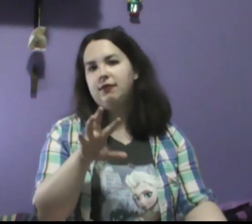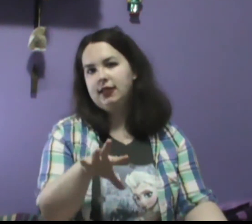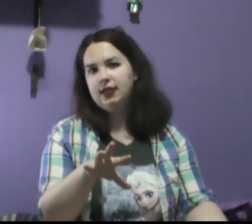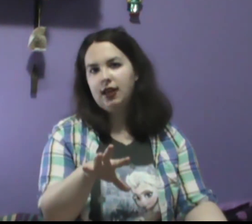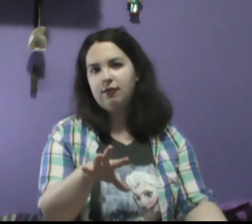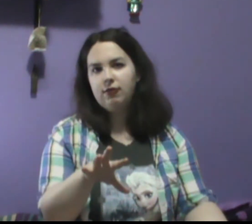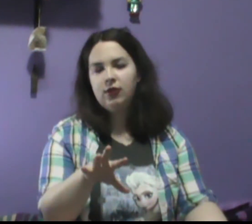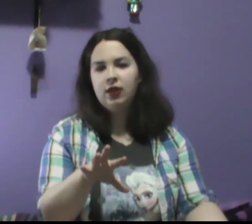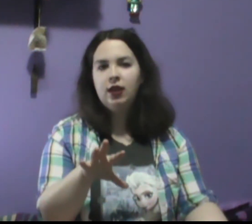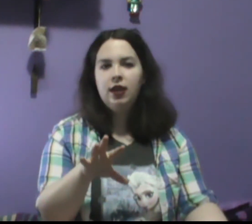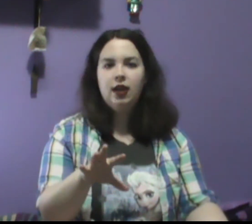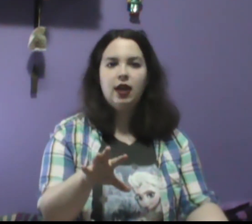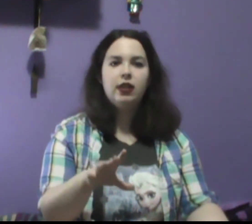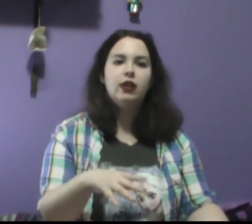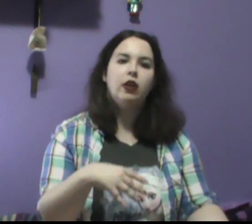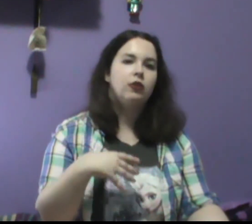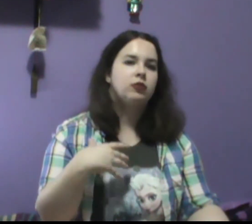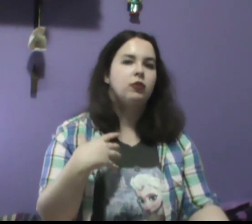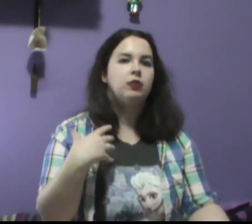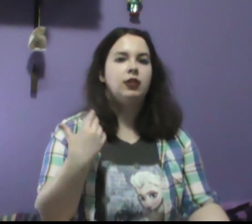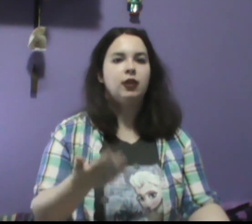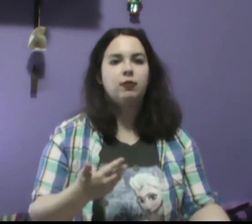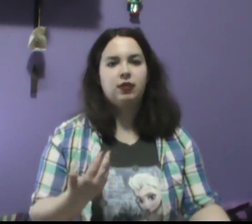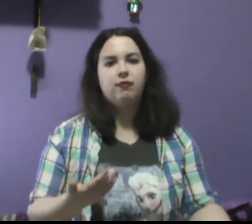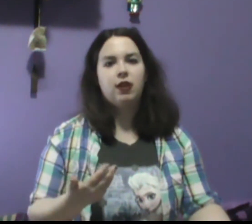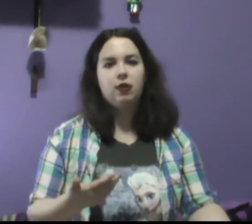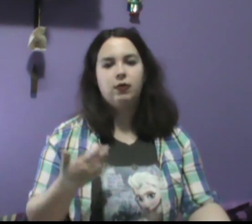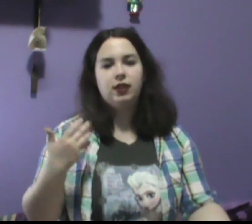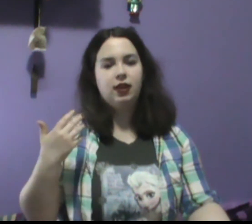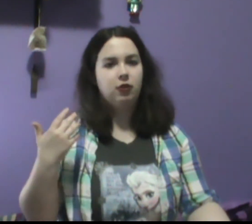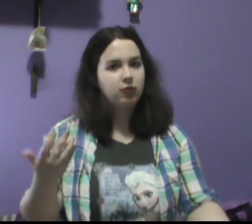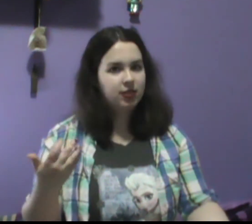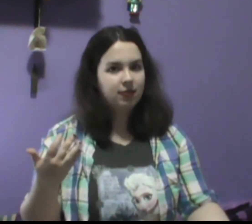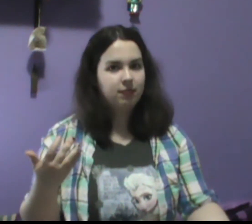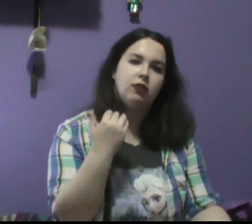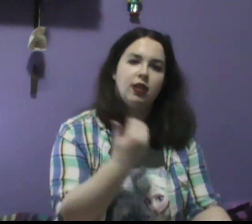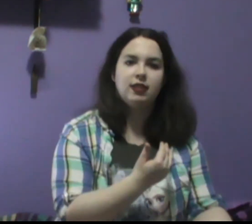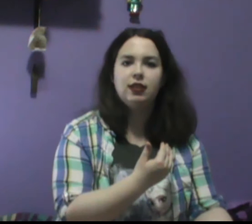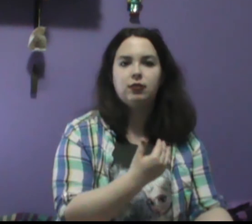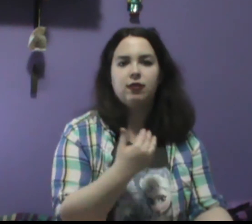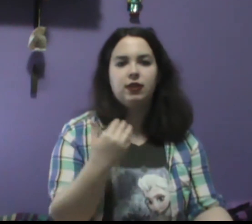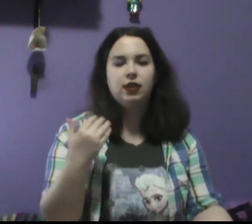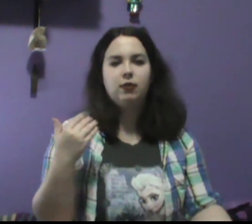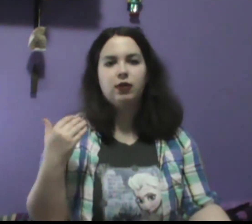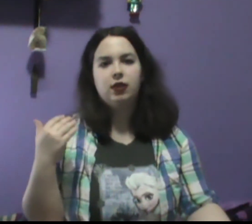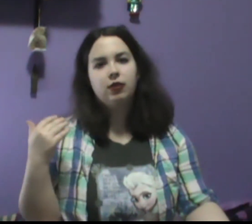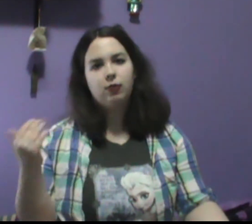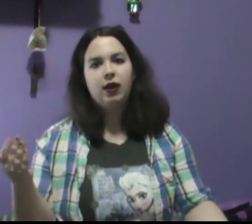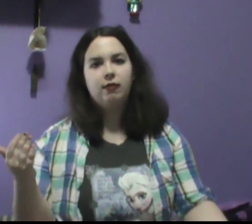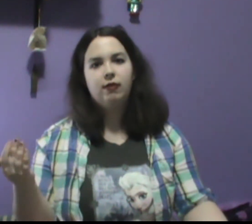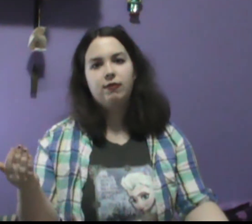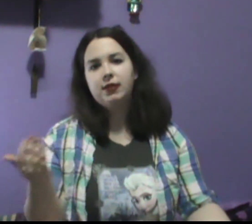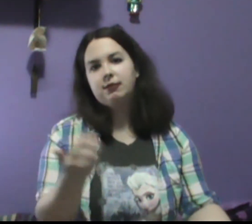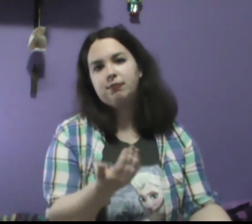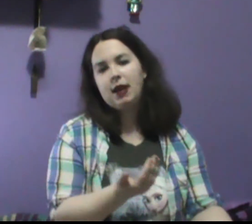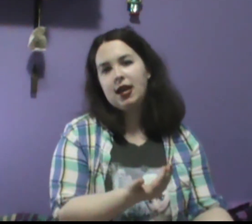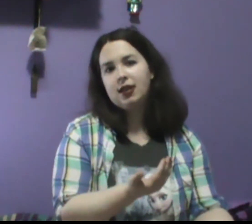his life. And then also dealing with the fallout when they couldn't. Jesse sort of dealing with the wife of this man in the